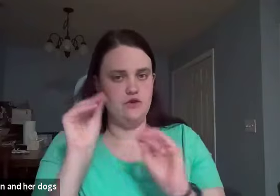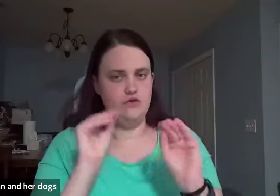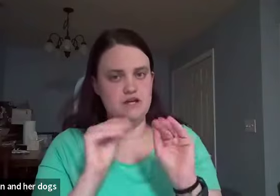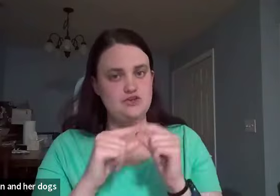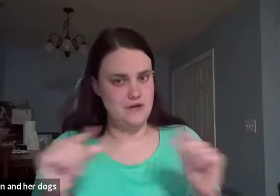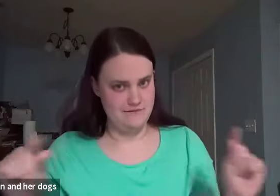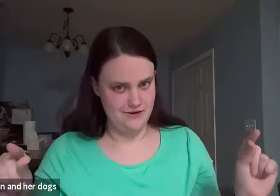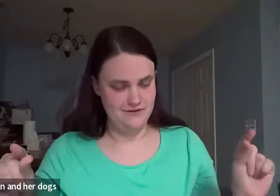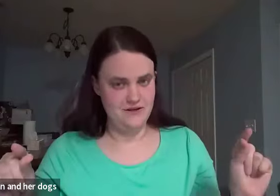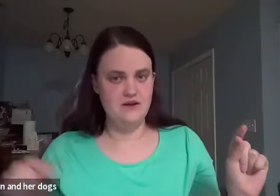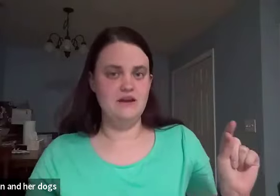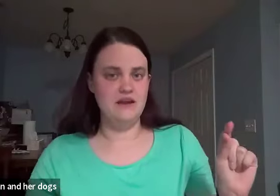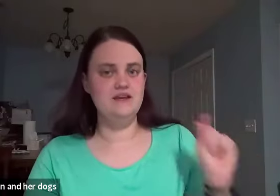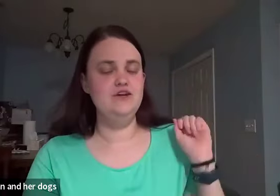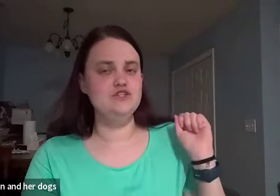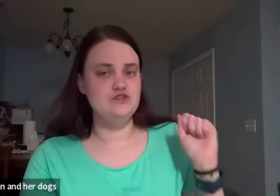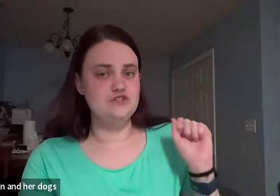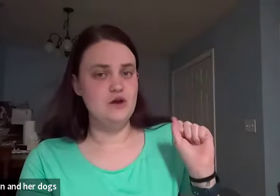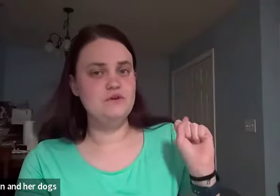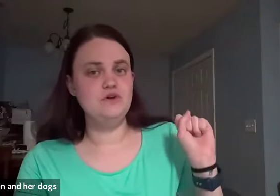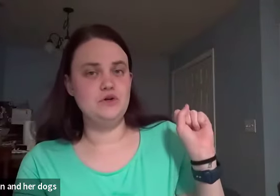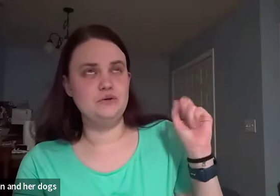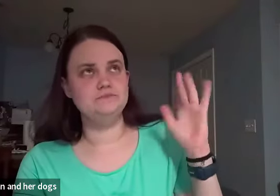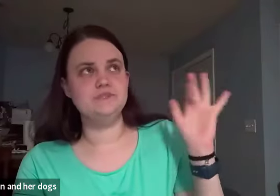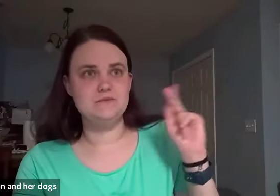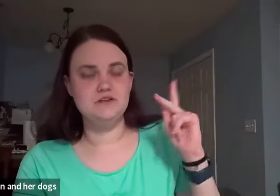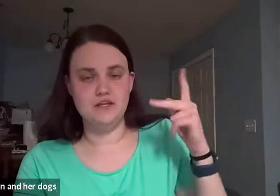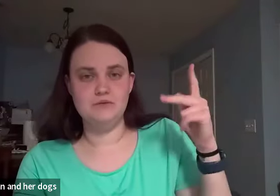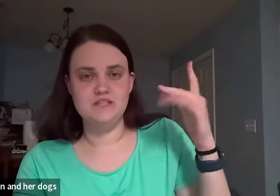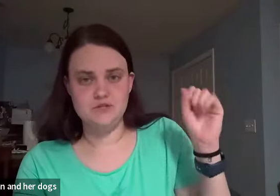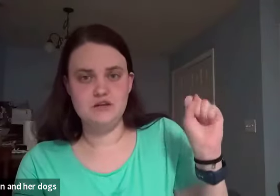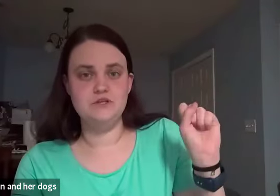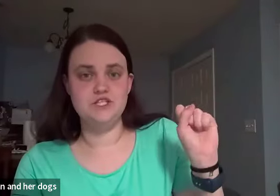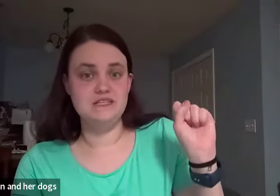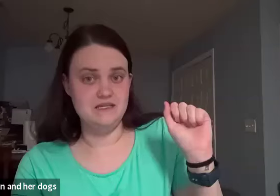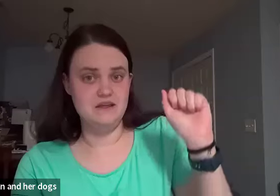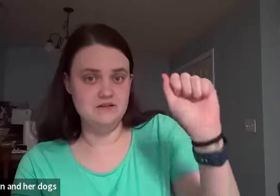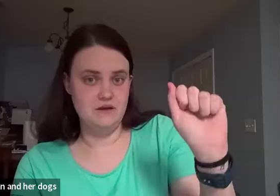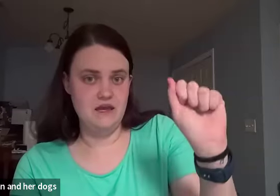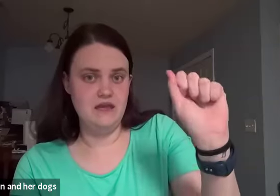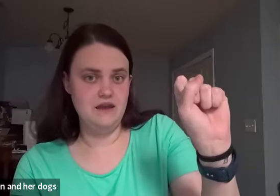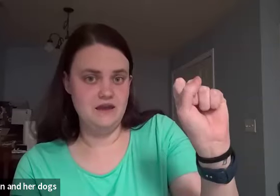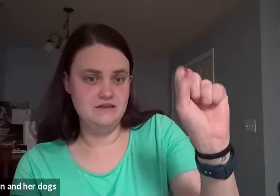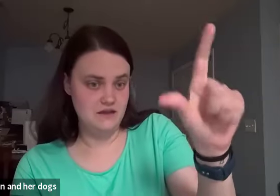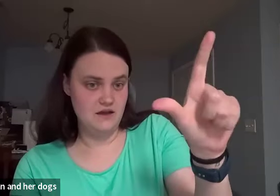their correct grammar. Okay. So you start with your subject, which is ASL. So